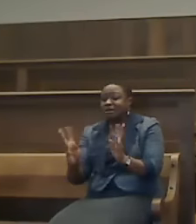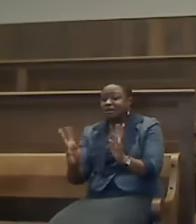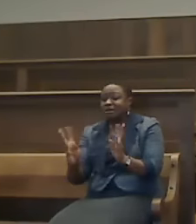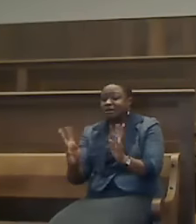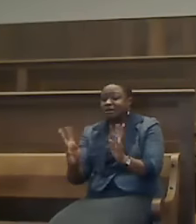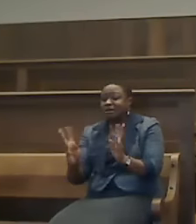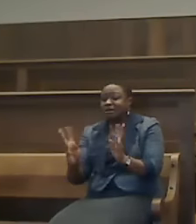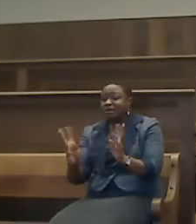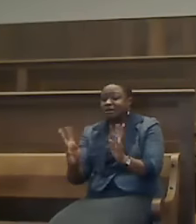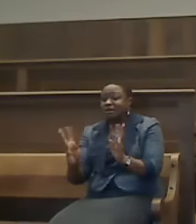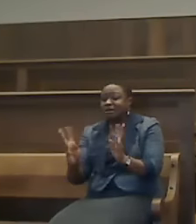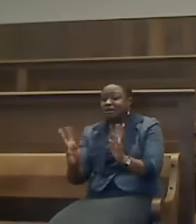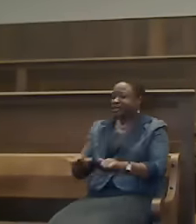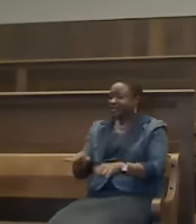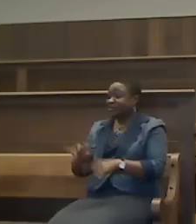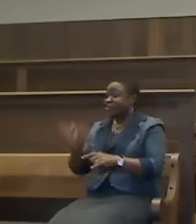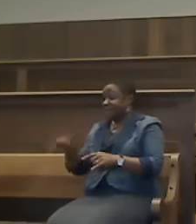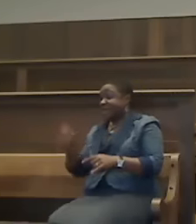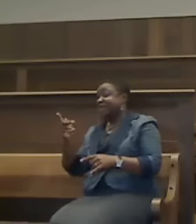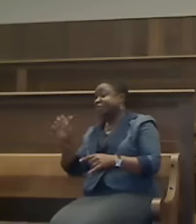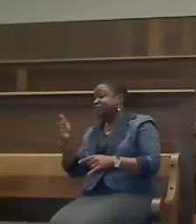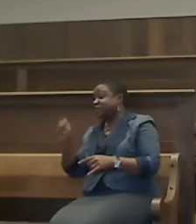is inserted produces a protein